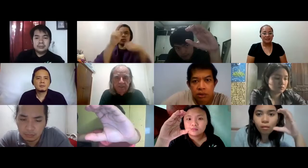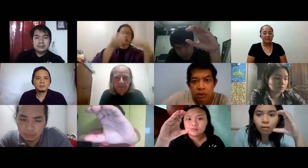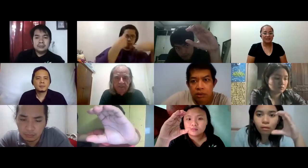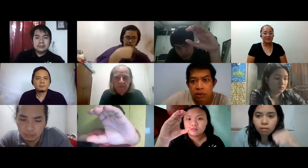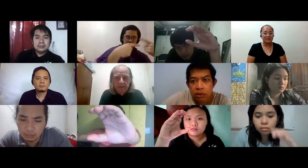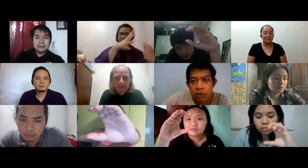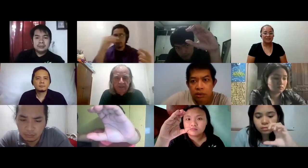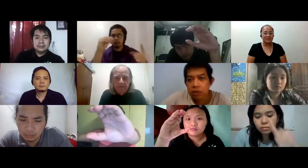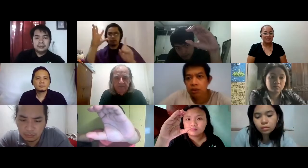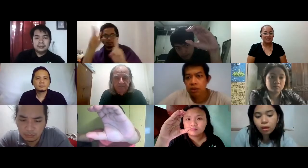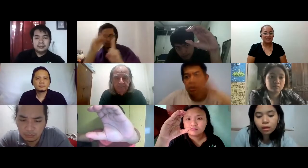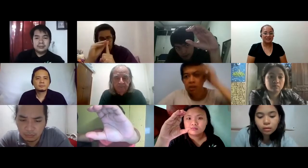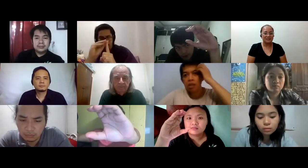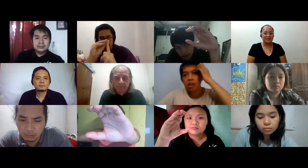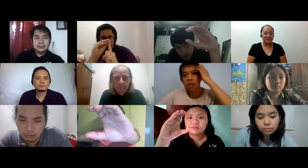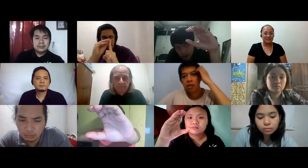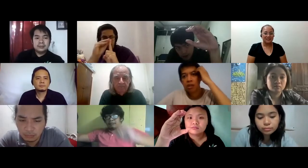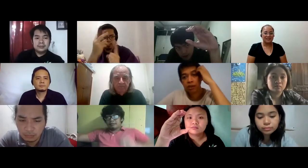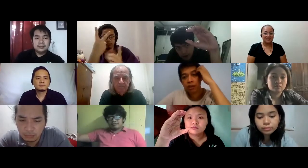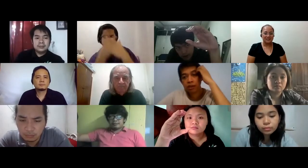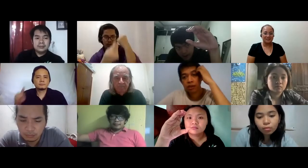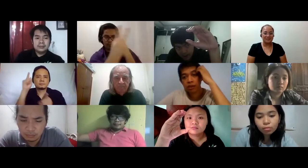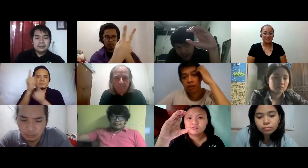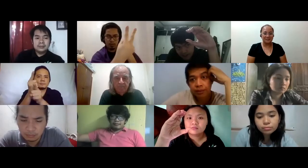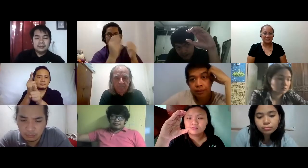Okay, C is the correct answer.